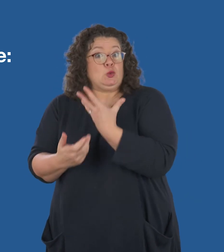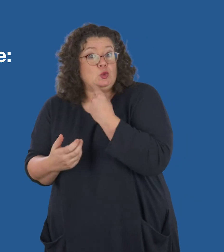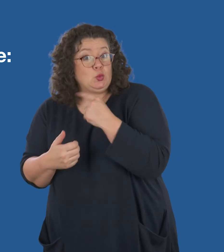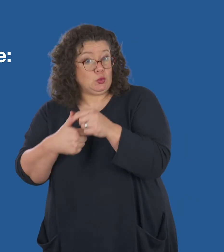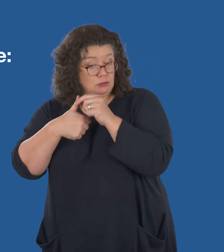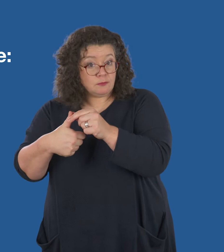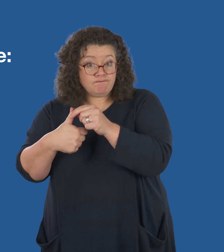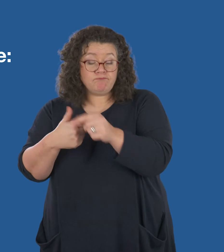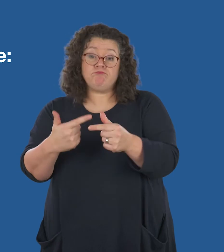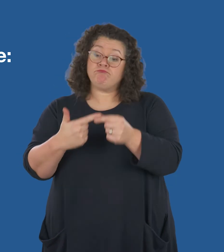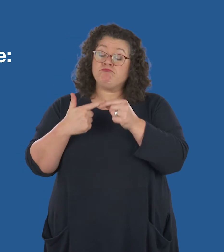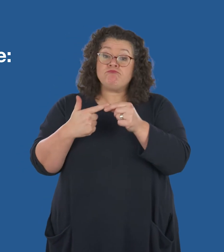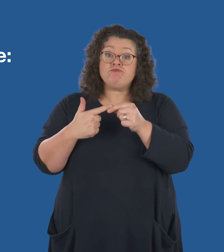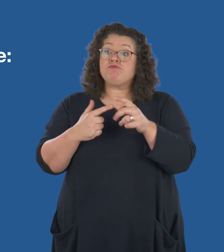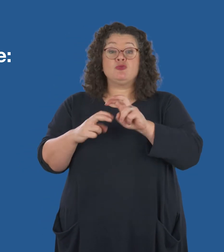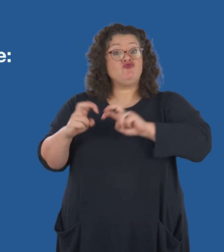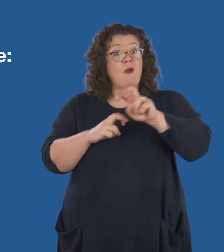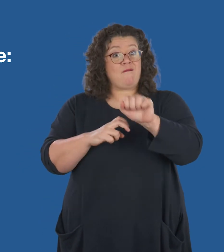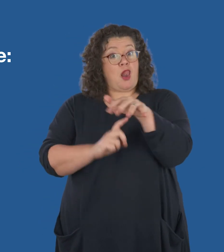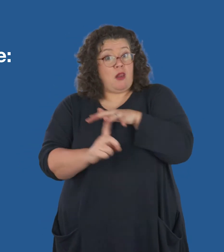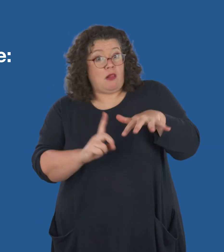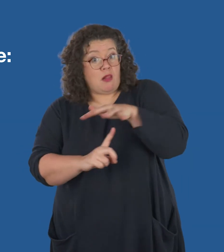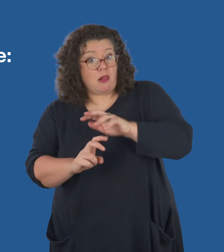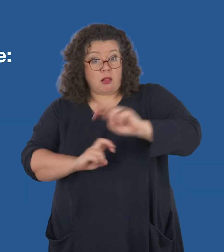travel around the constituency if you cannot use public transport,